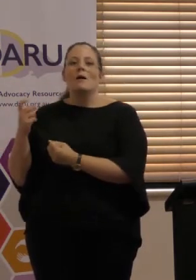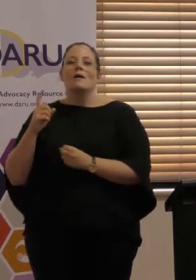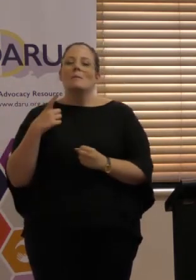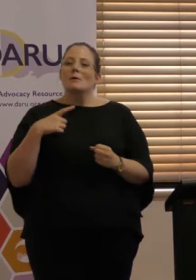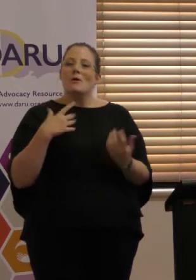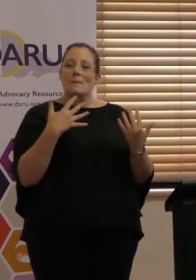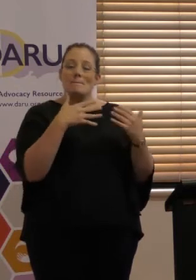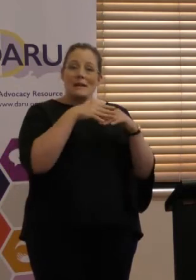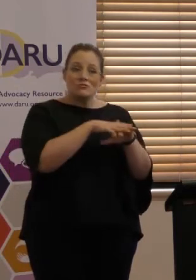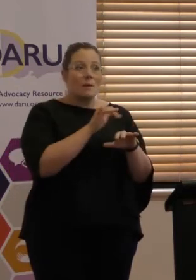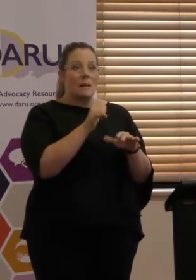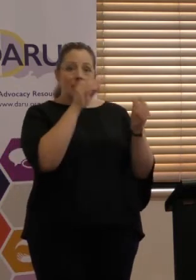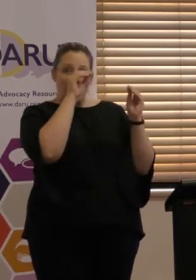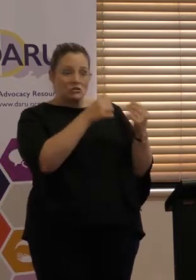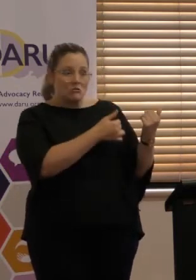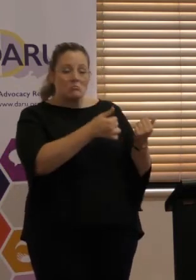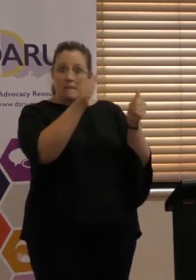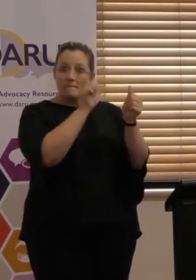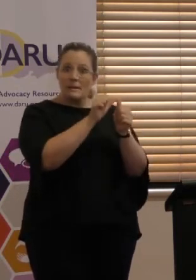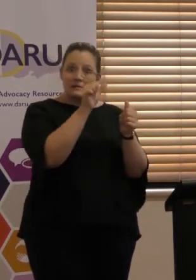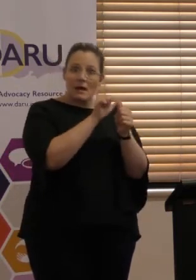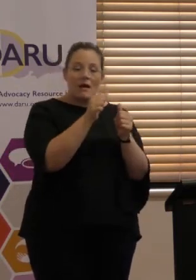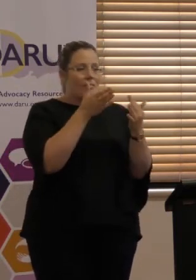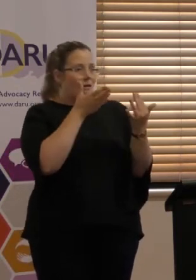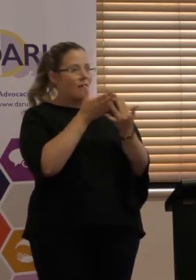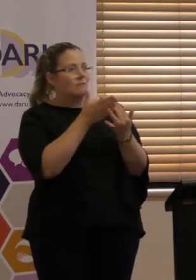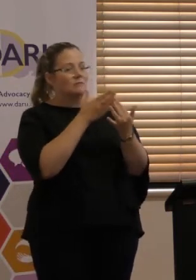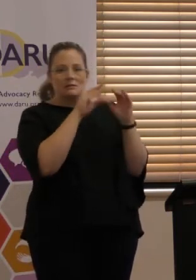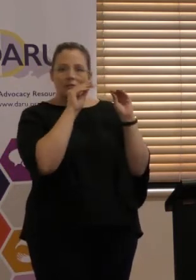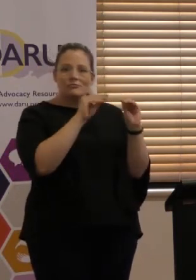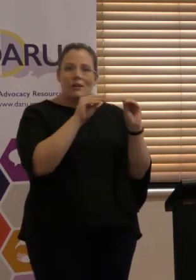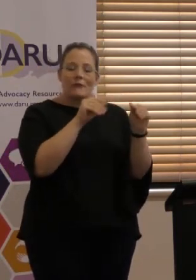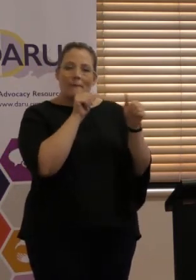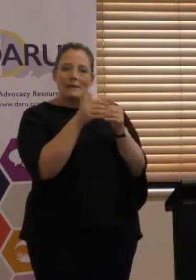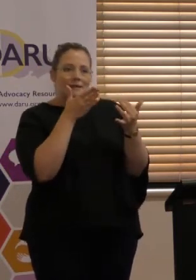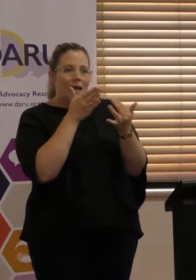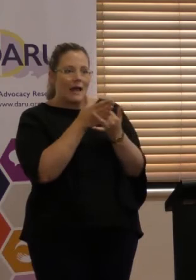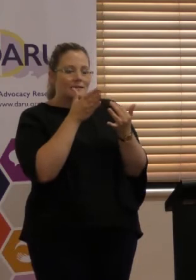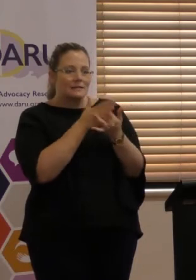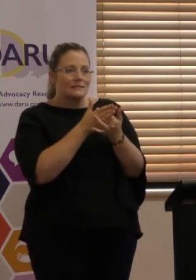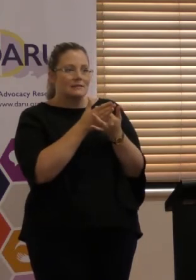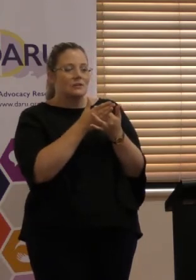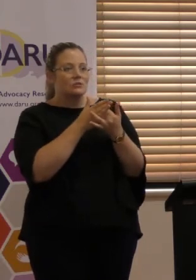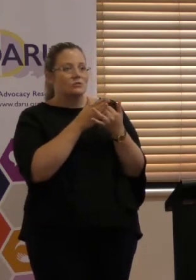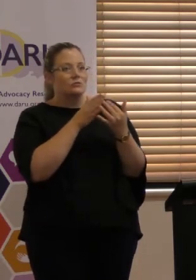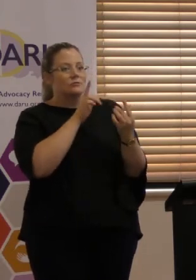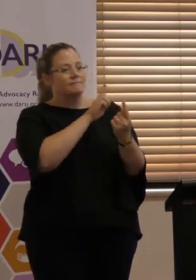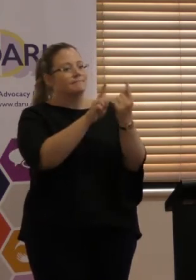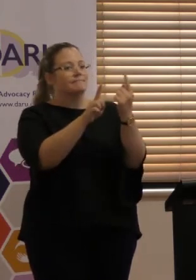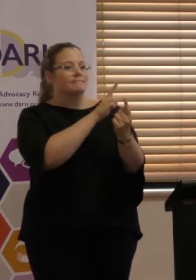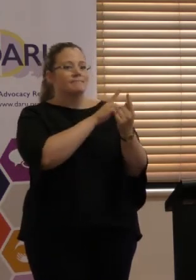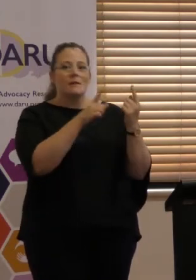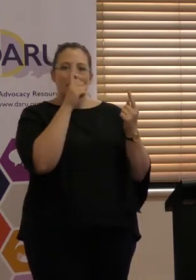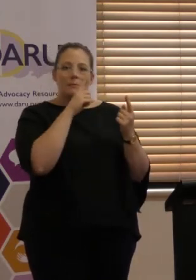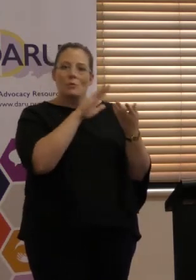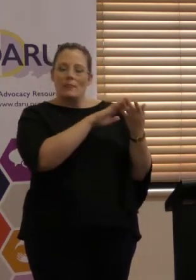be getting a better education, they might be getting access to being seen by people in their community, which is really,